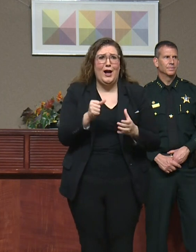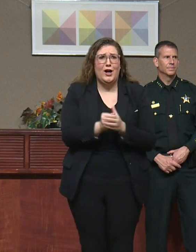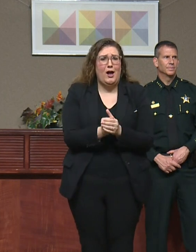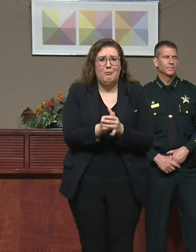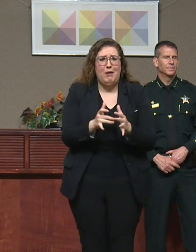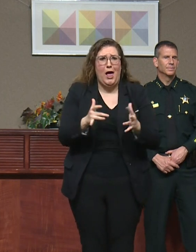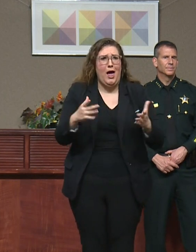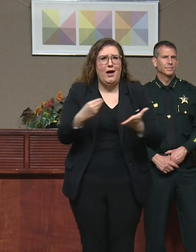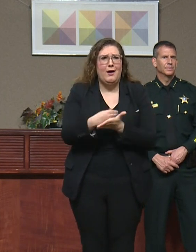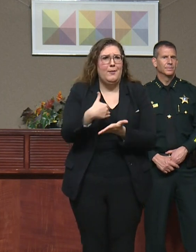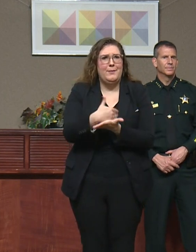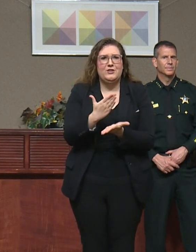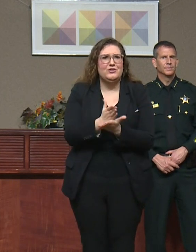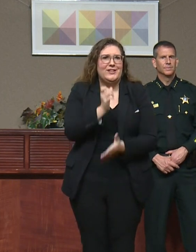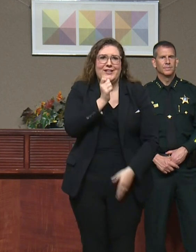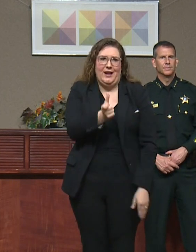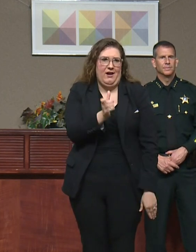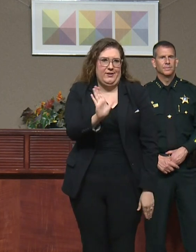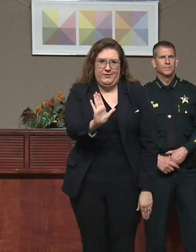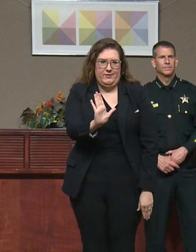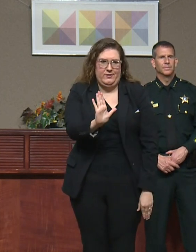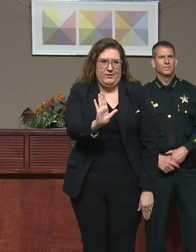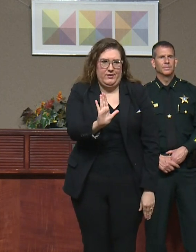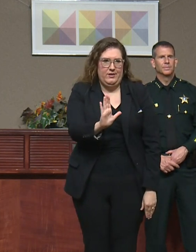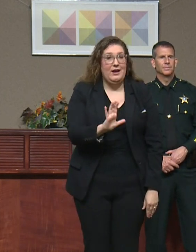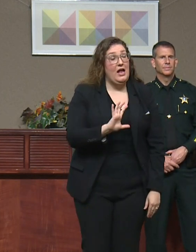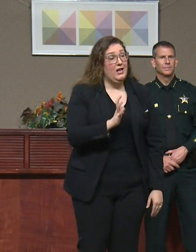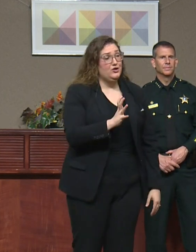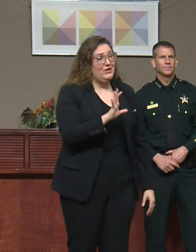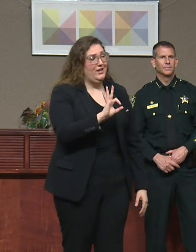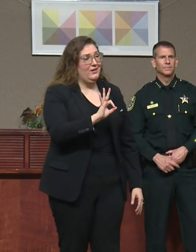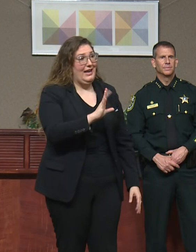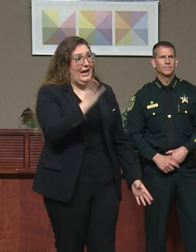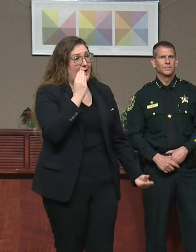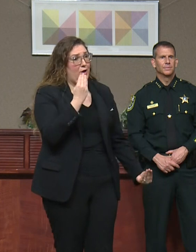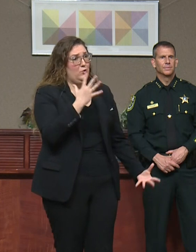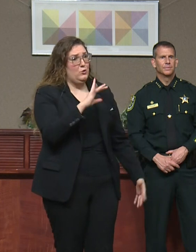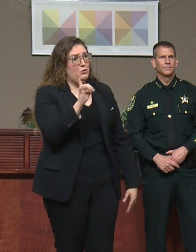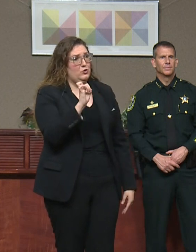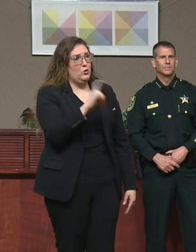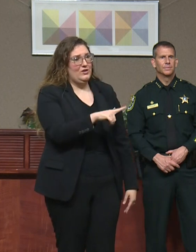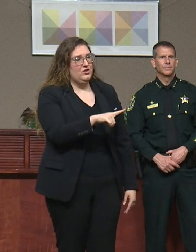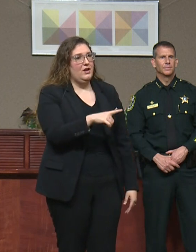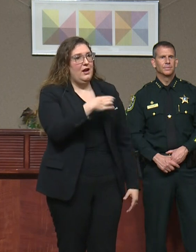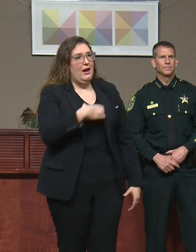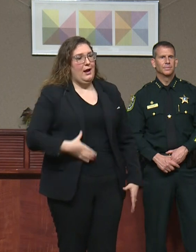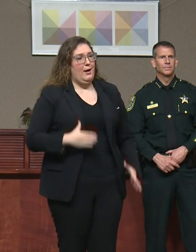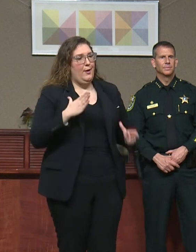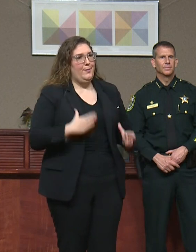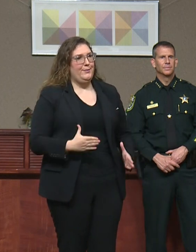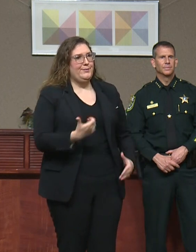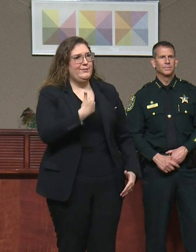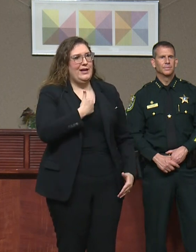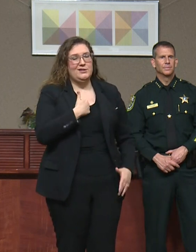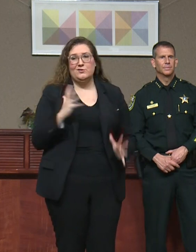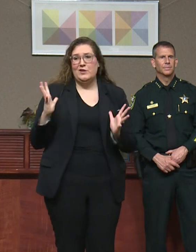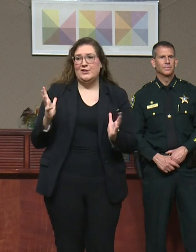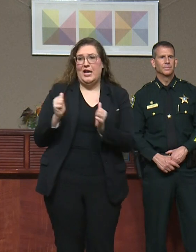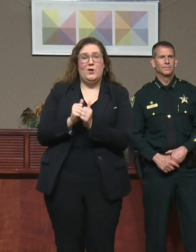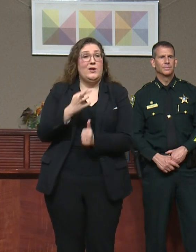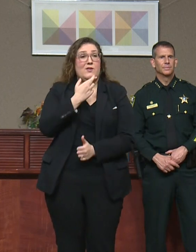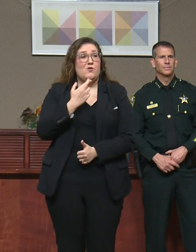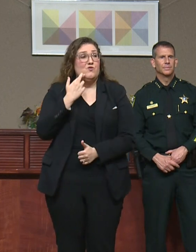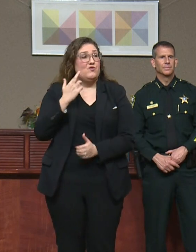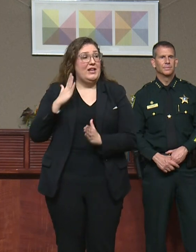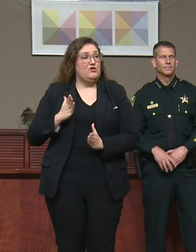significantly. Okay. Lauren Seabrook, Channel 9. Mayor, I spent a significant amount of time this weekend speaking with restaurant servers